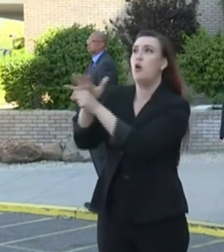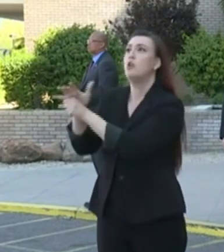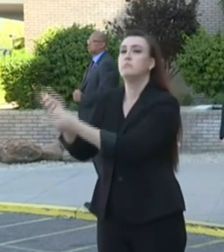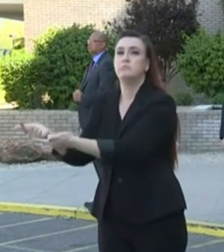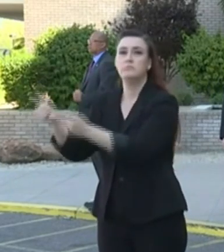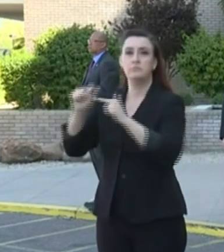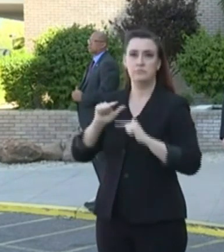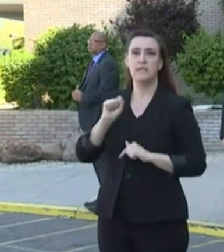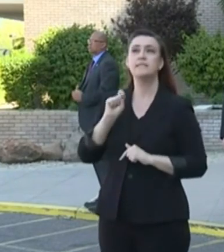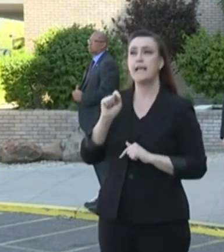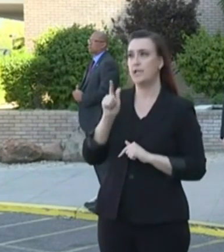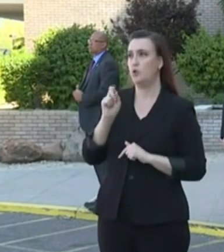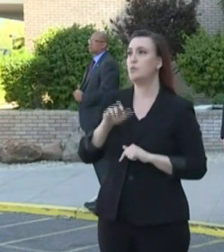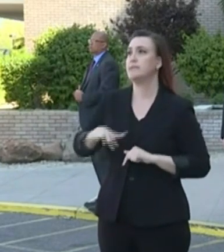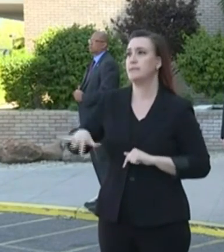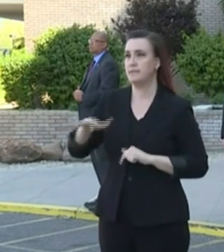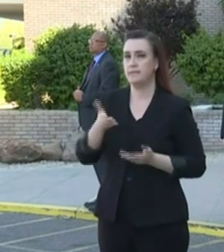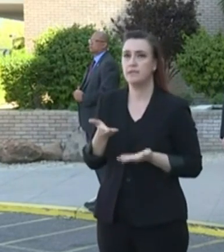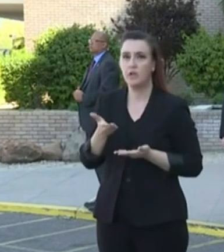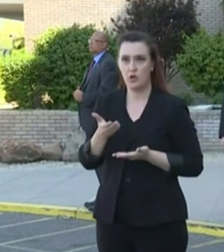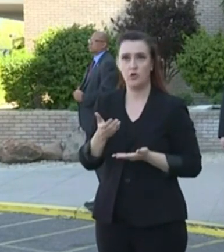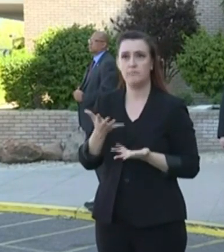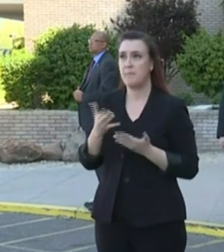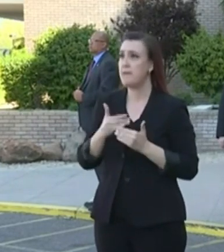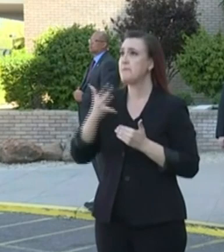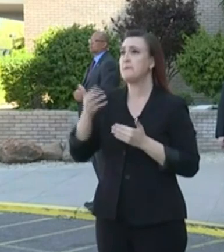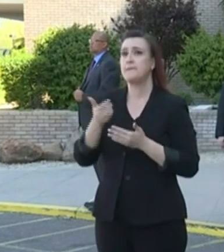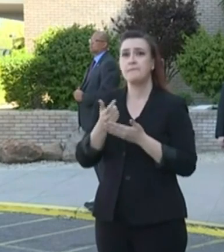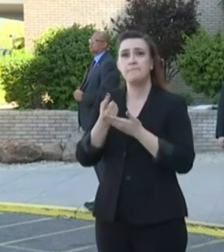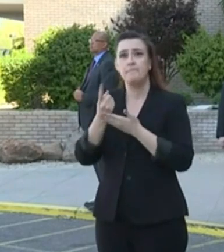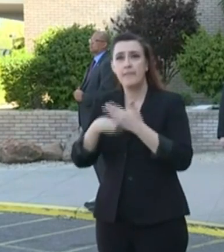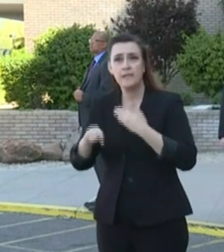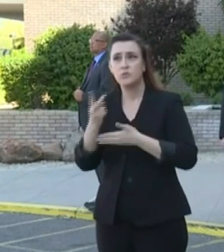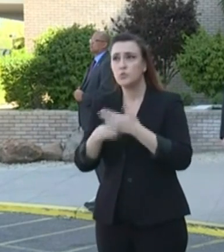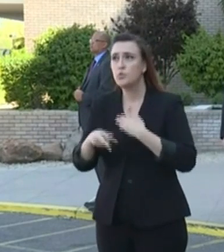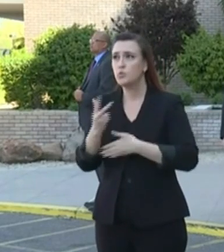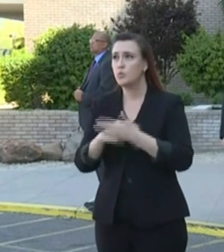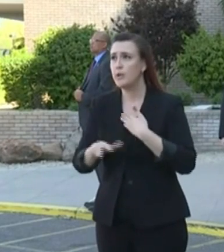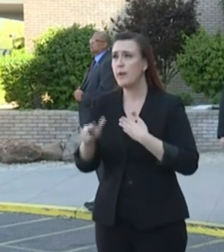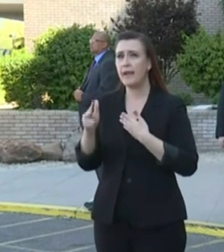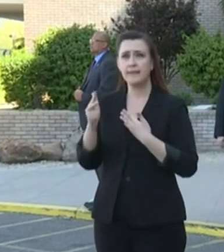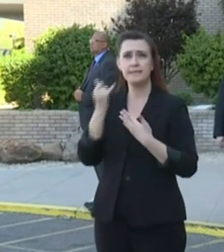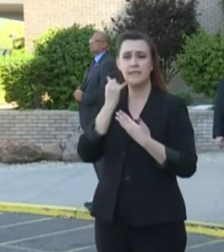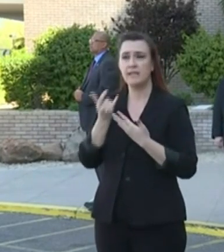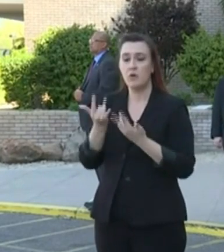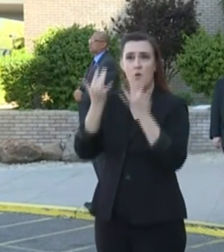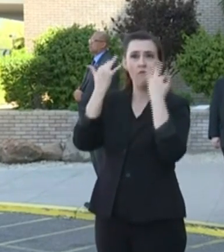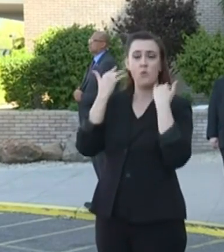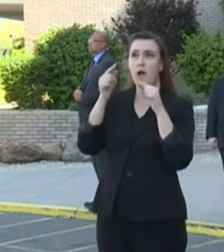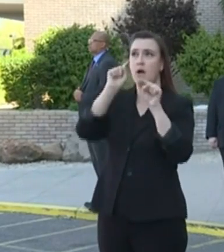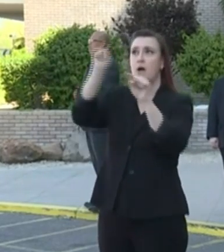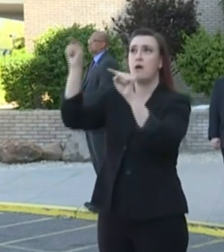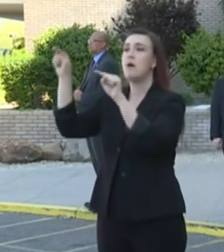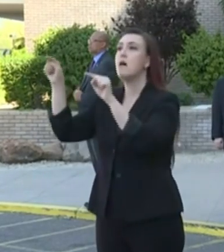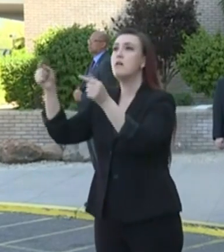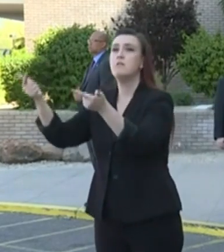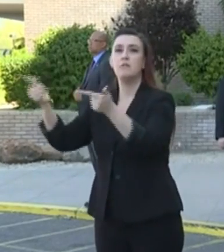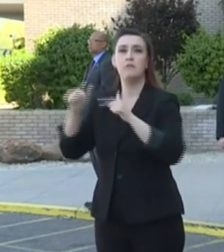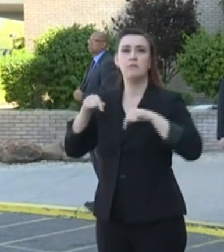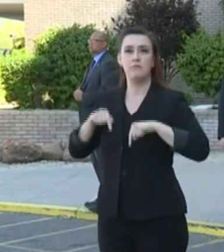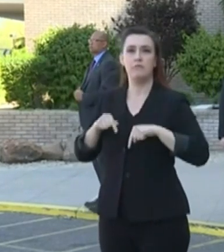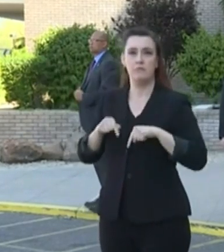overflow that could come in the weeks ahead with additional beds for patients that need